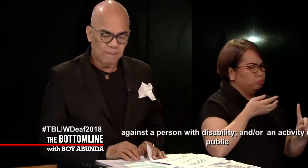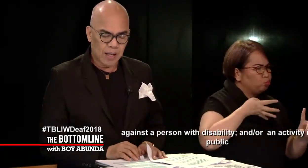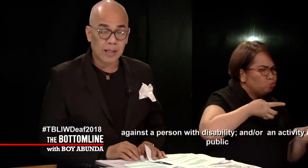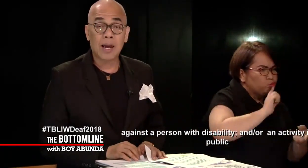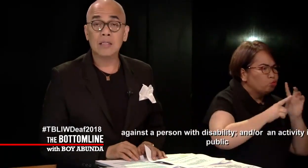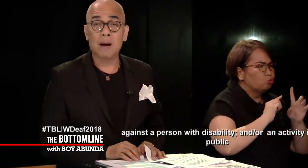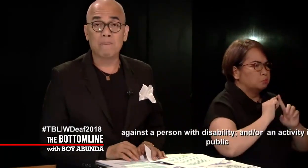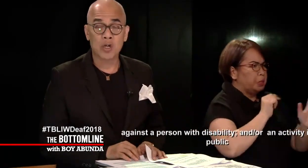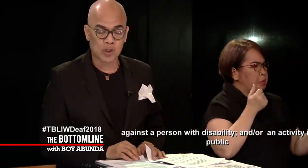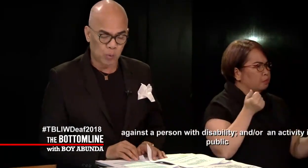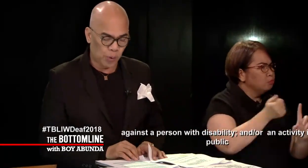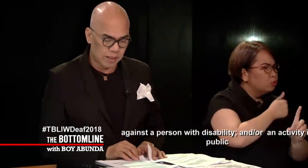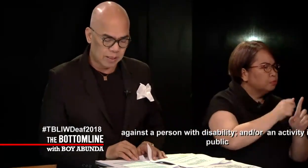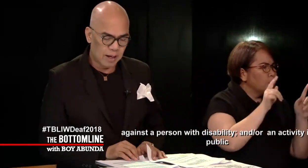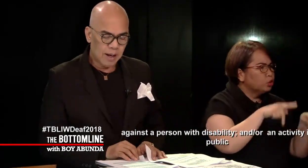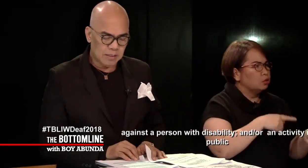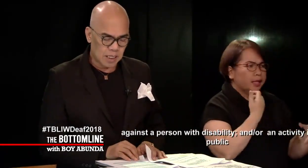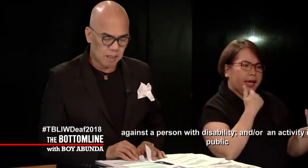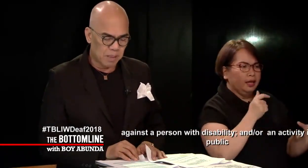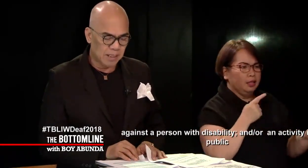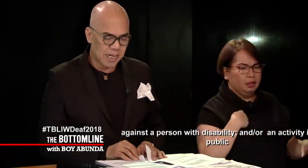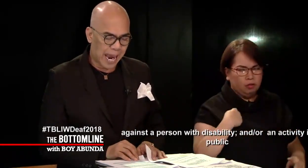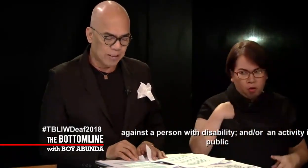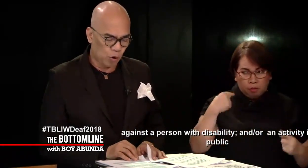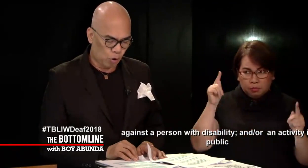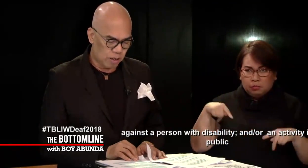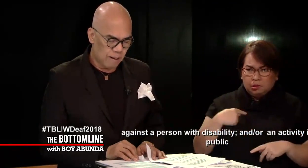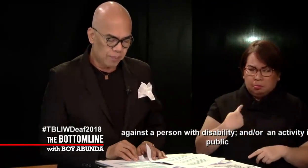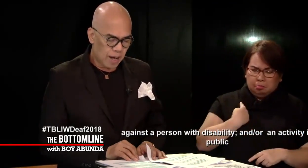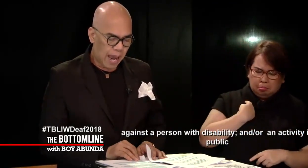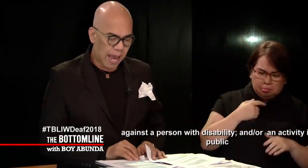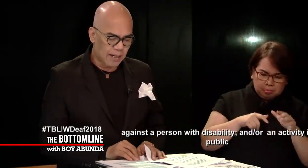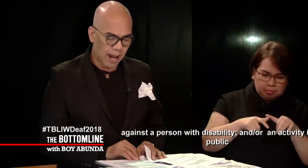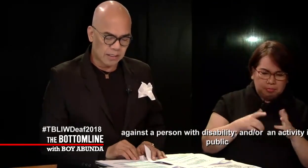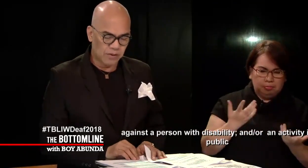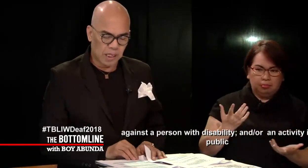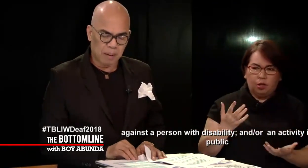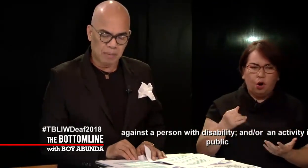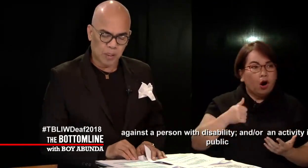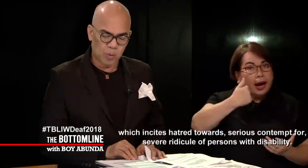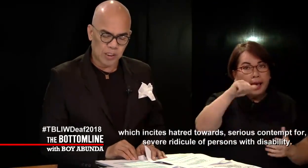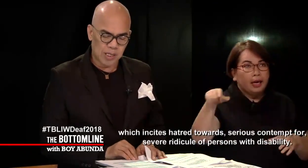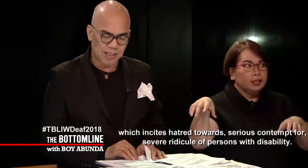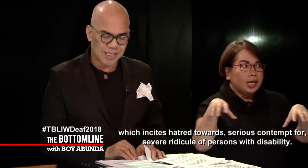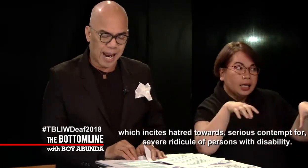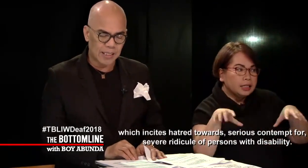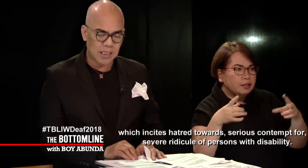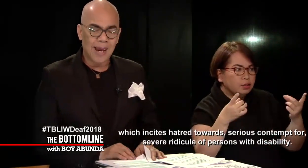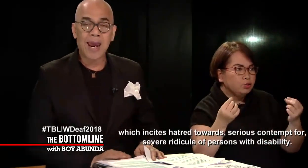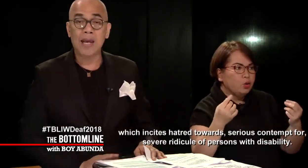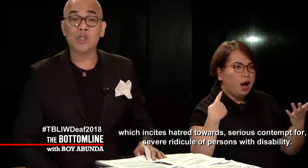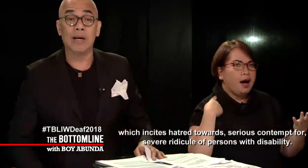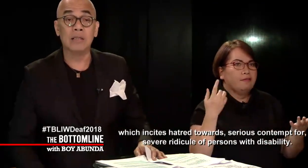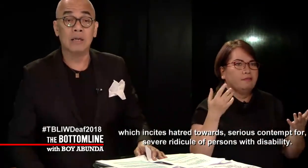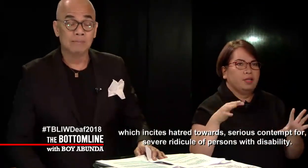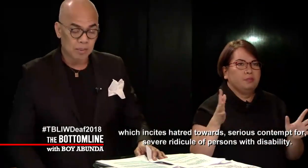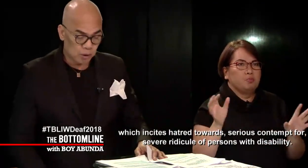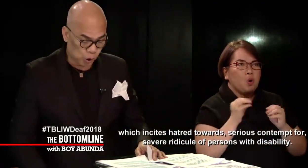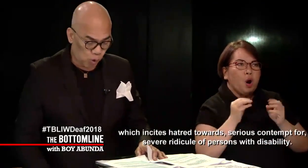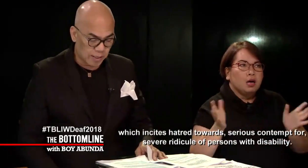statements against a person with disability and or an activity in public which incites